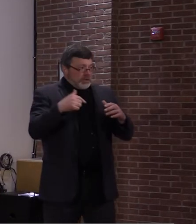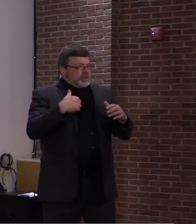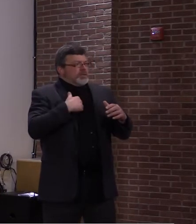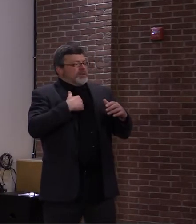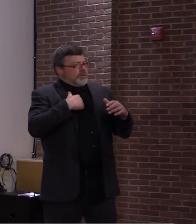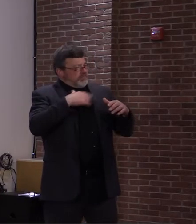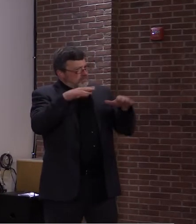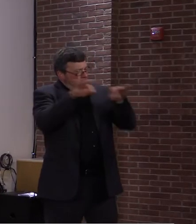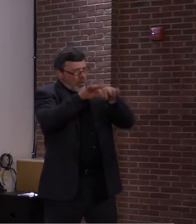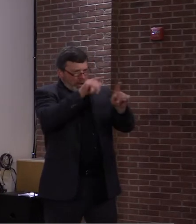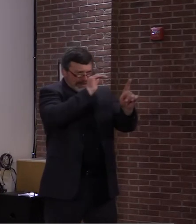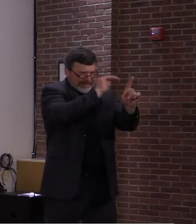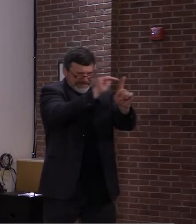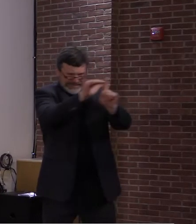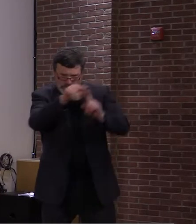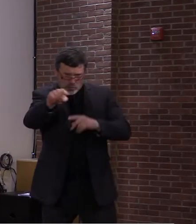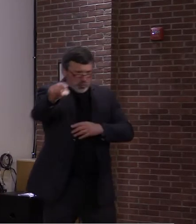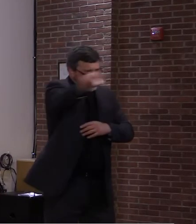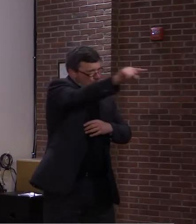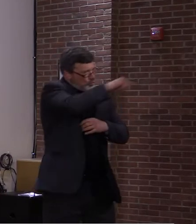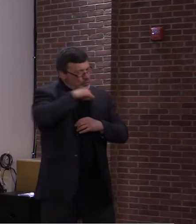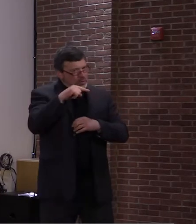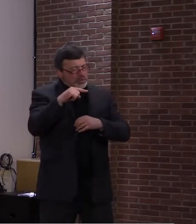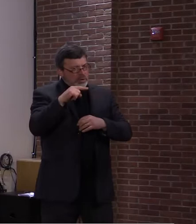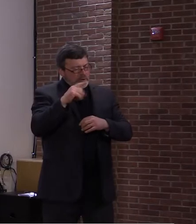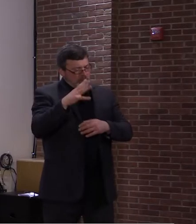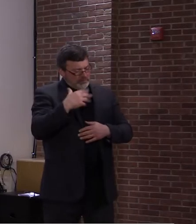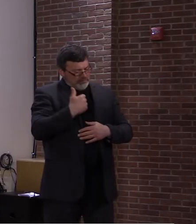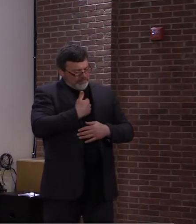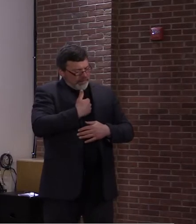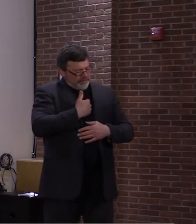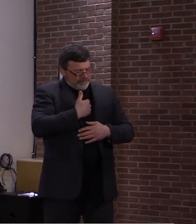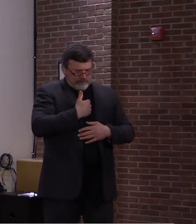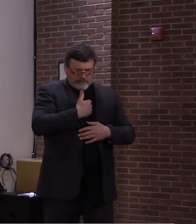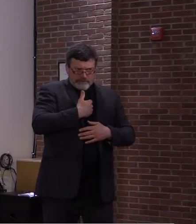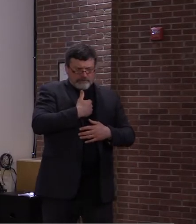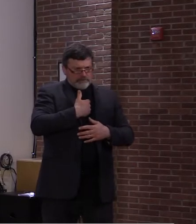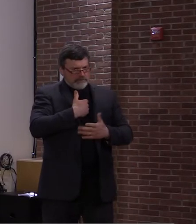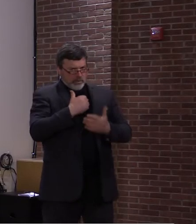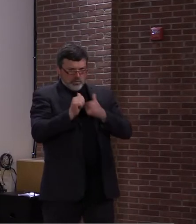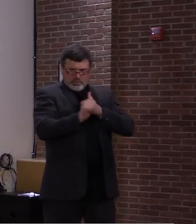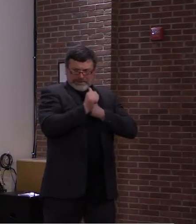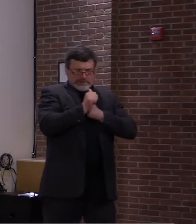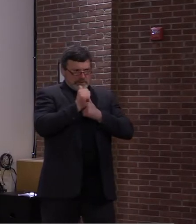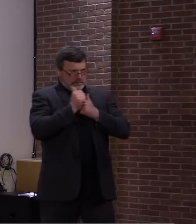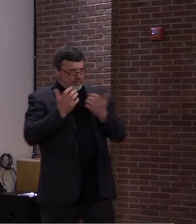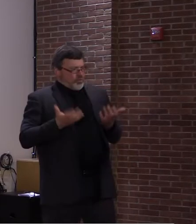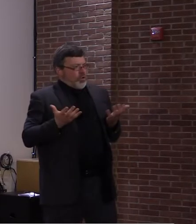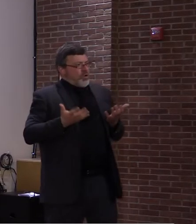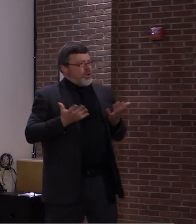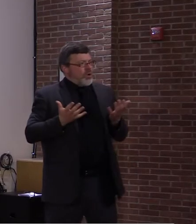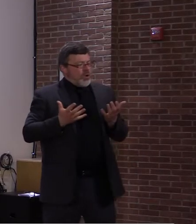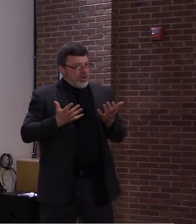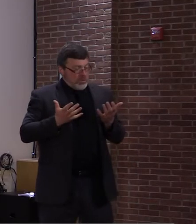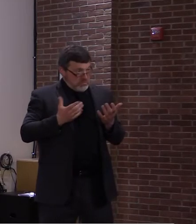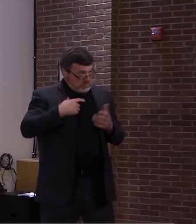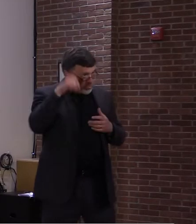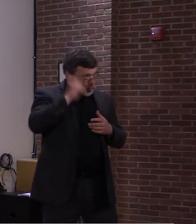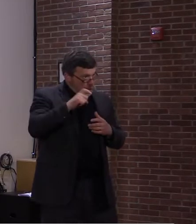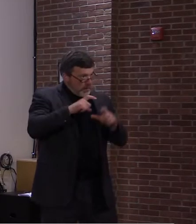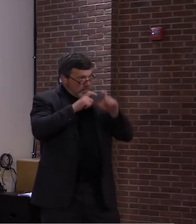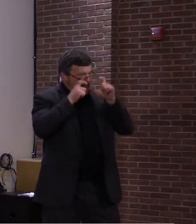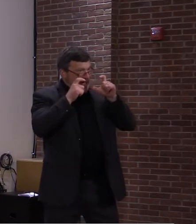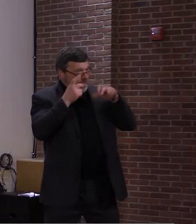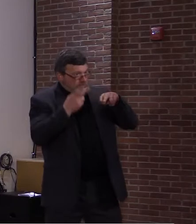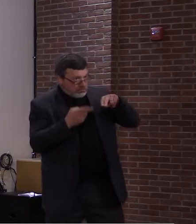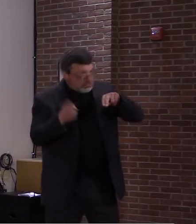for COVID-19, to decide whether to wear a mask or what other precautions we may choose to protect